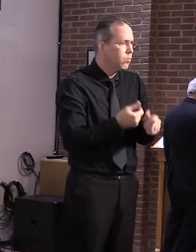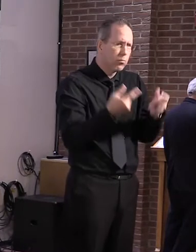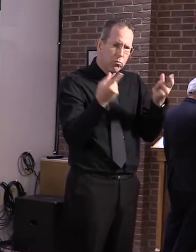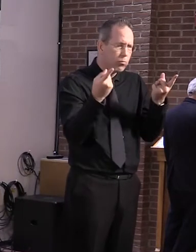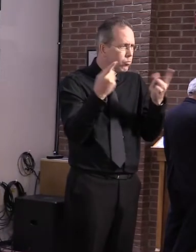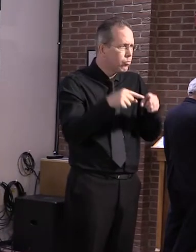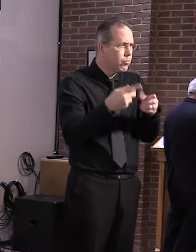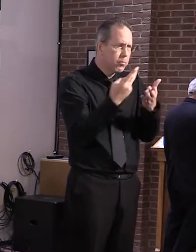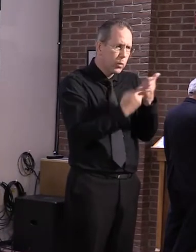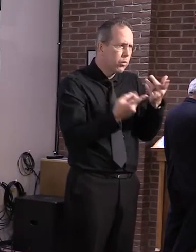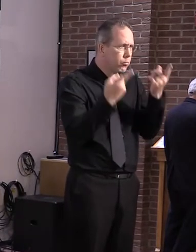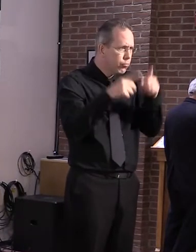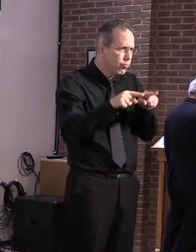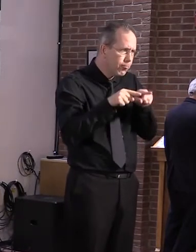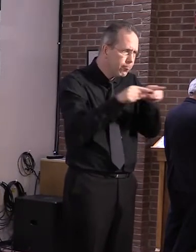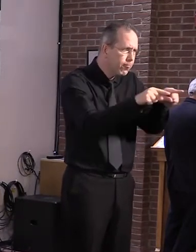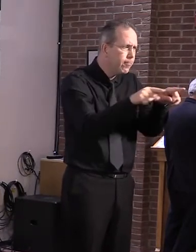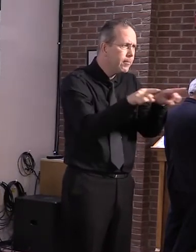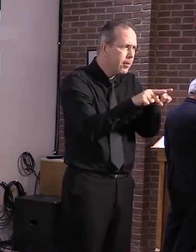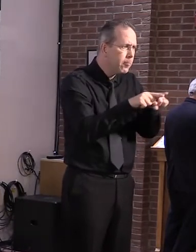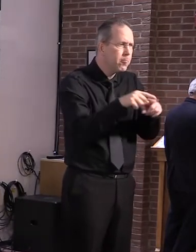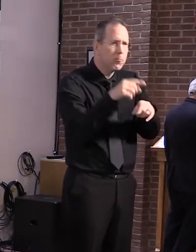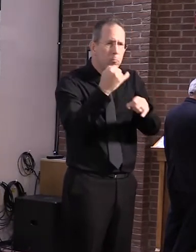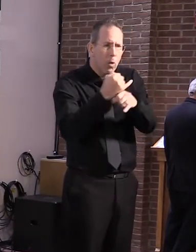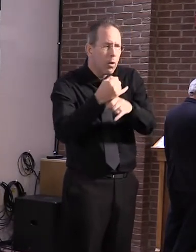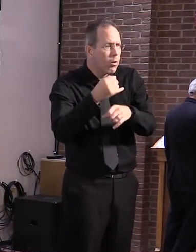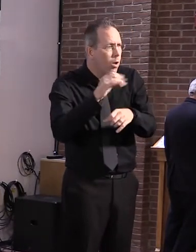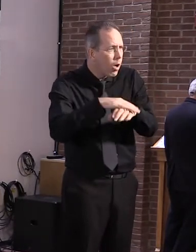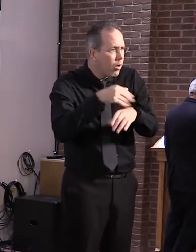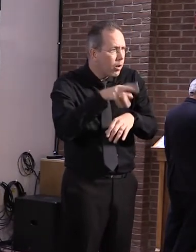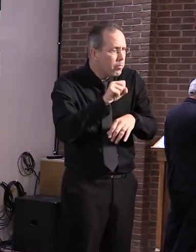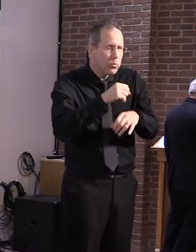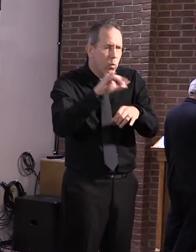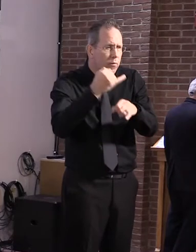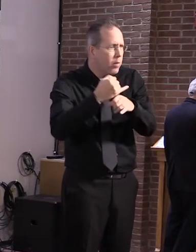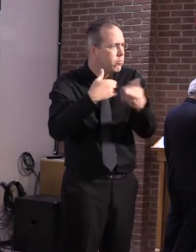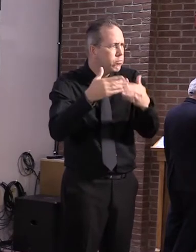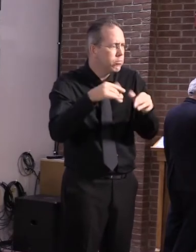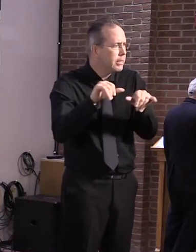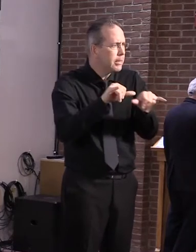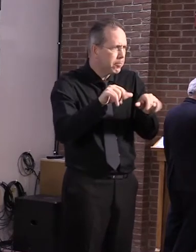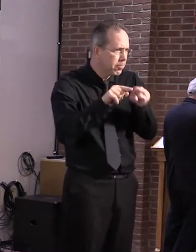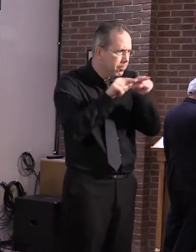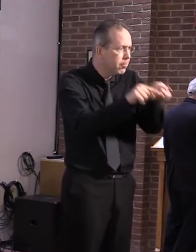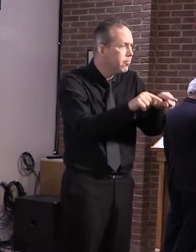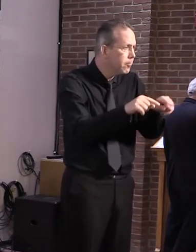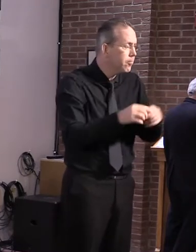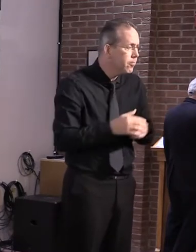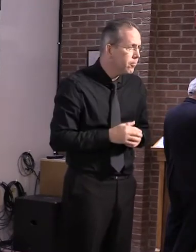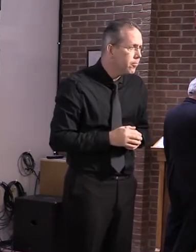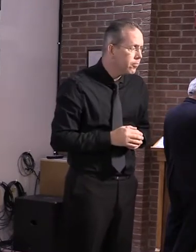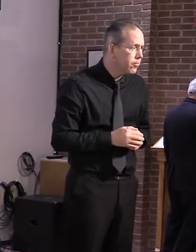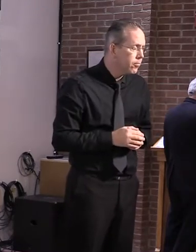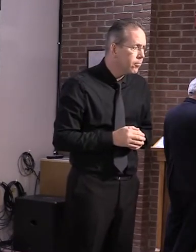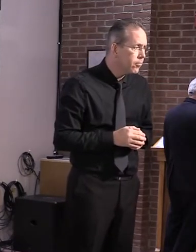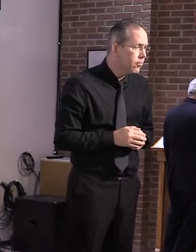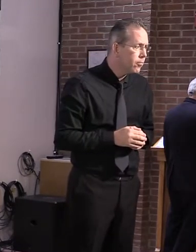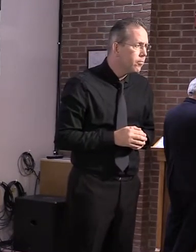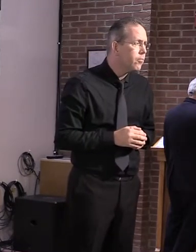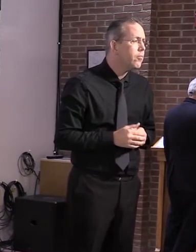them. That means their behavior would be judicial actionable.